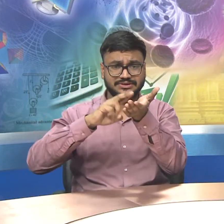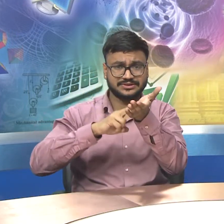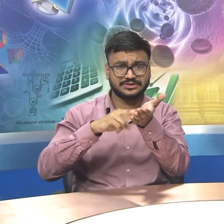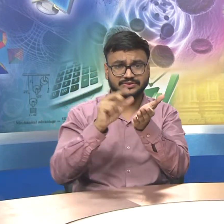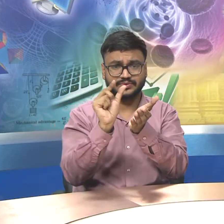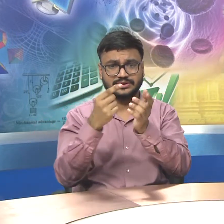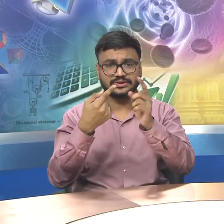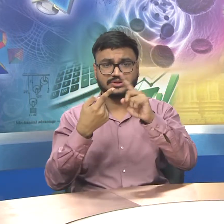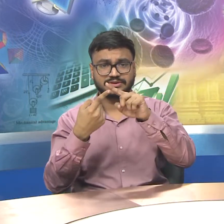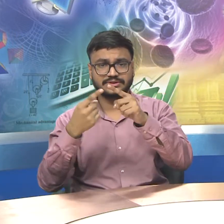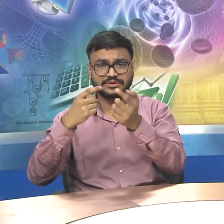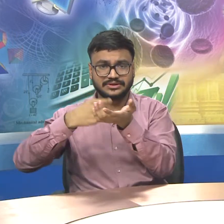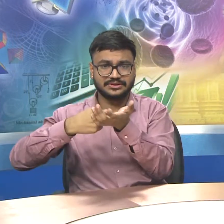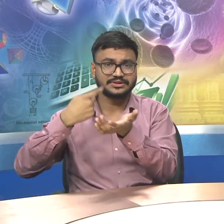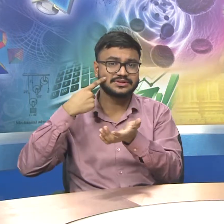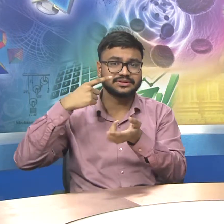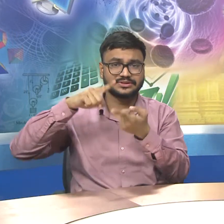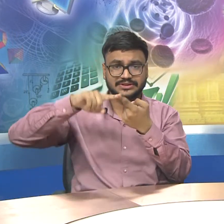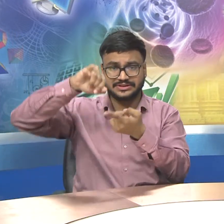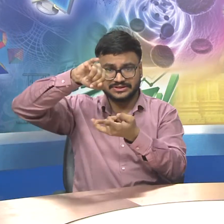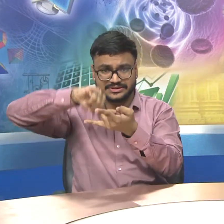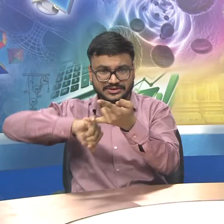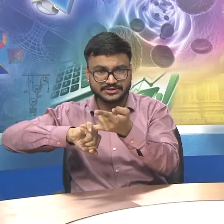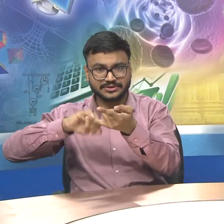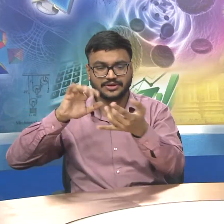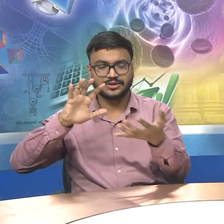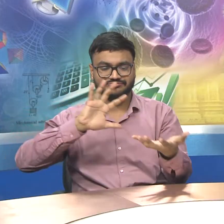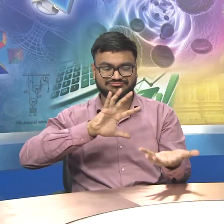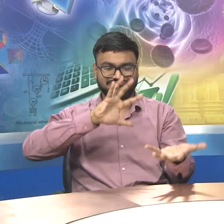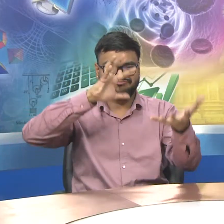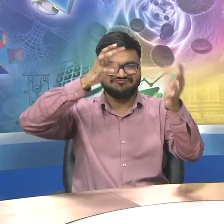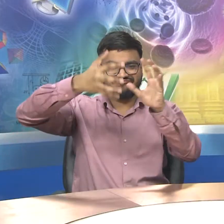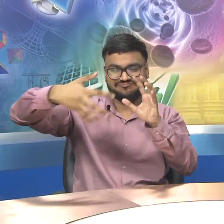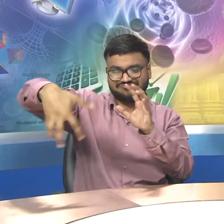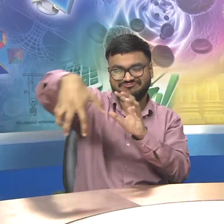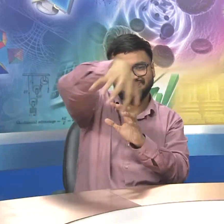For example, the word countries.